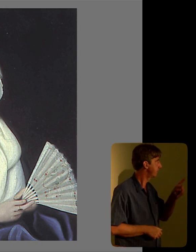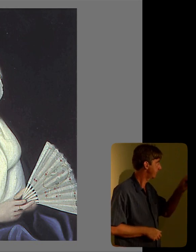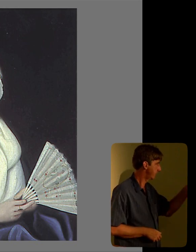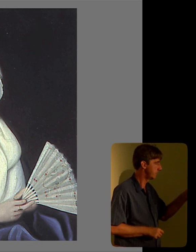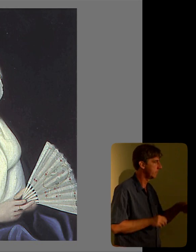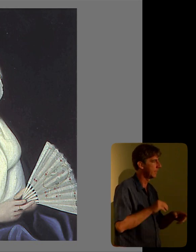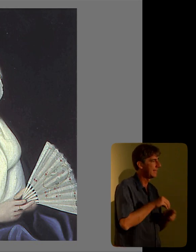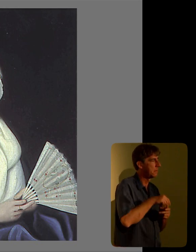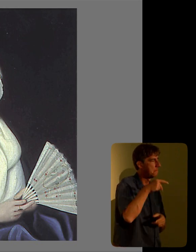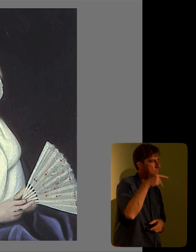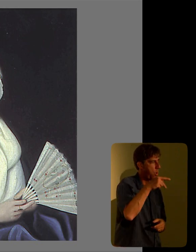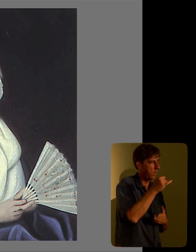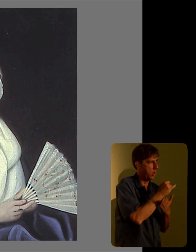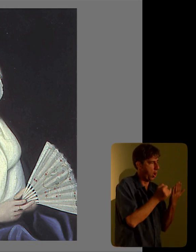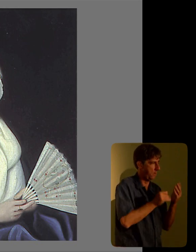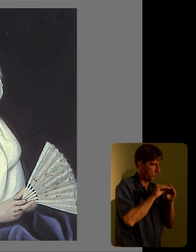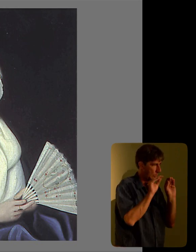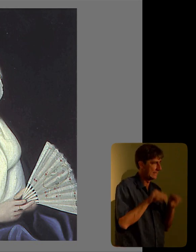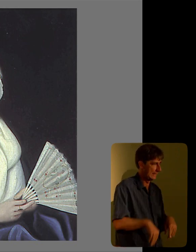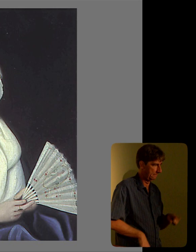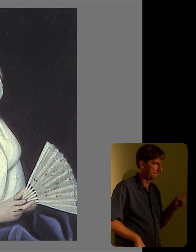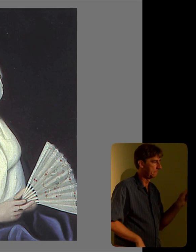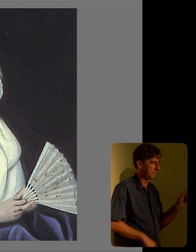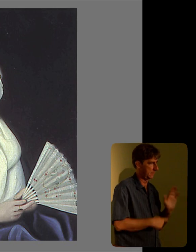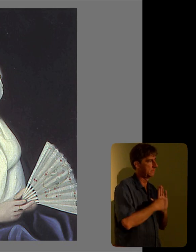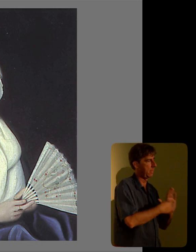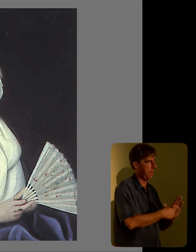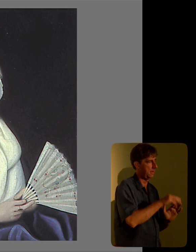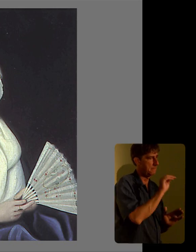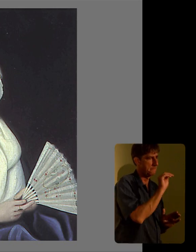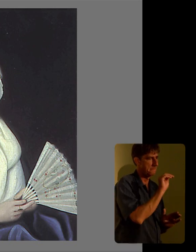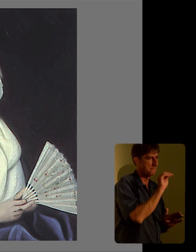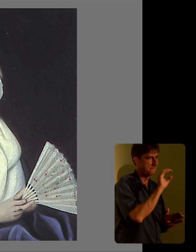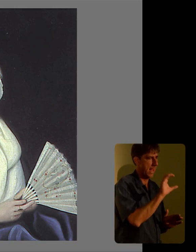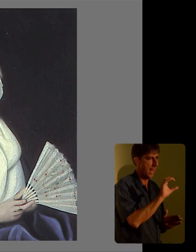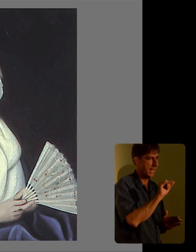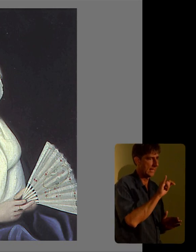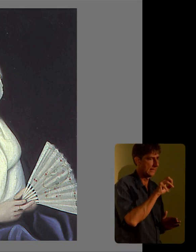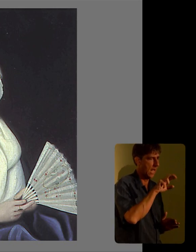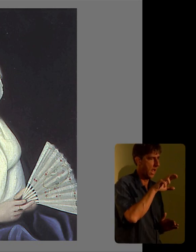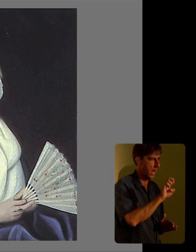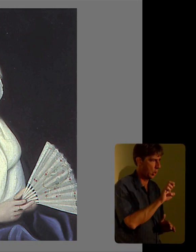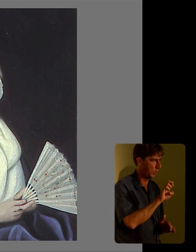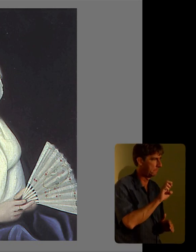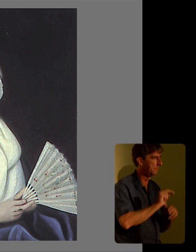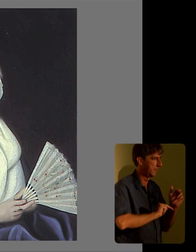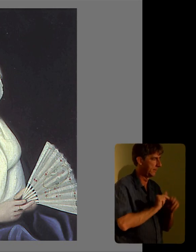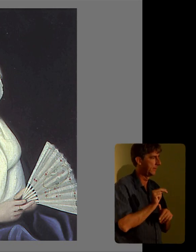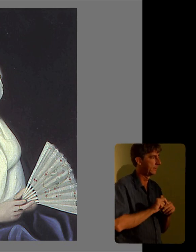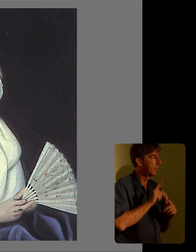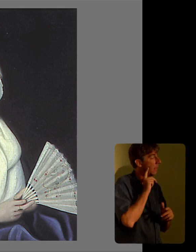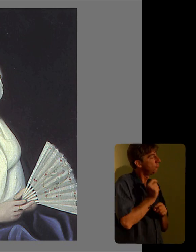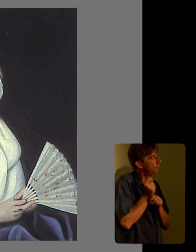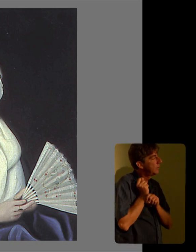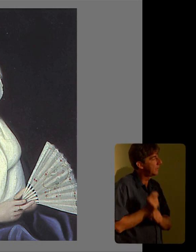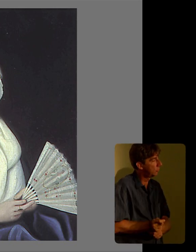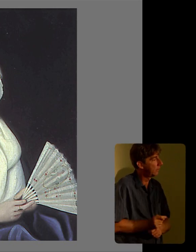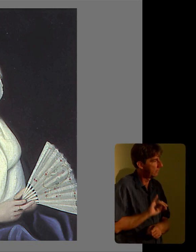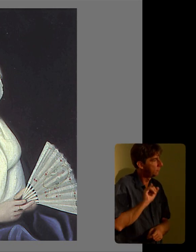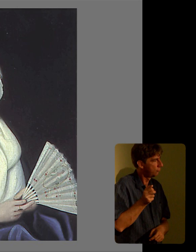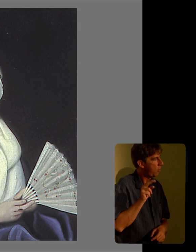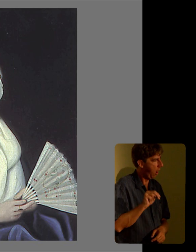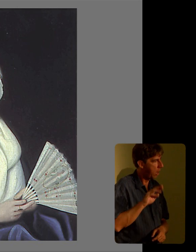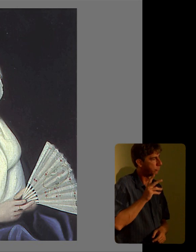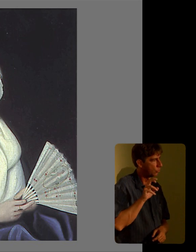Portland Art Museum, and they have it displayed in the McIntyre House. And it comes with a tradition of having been painted by John